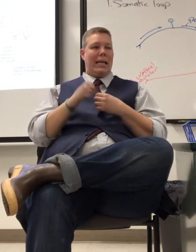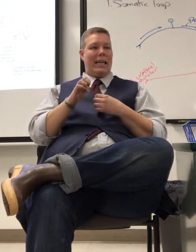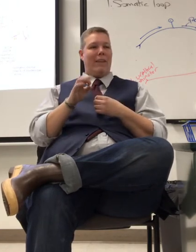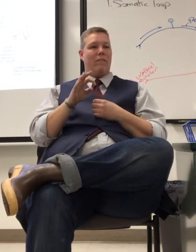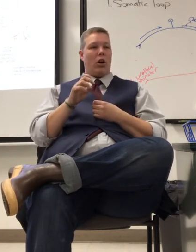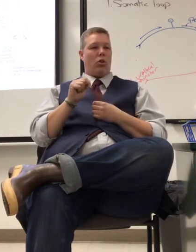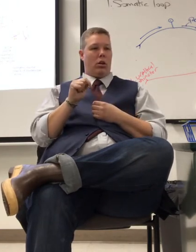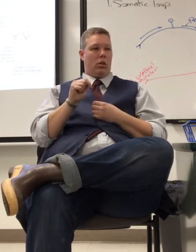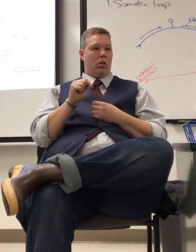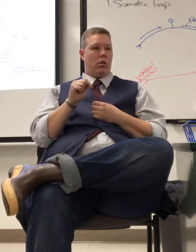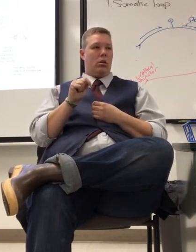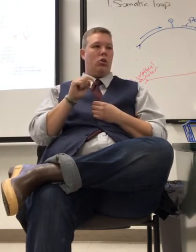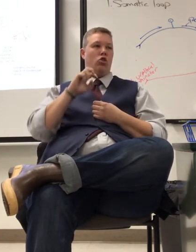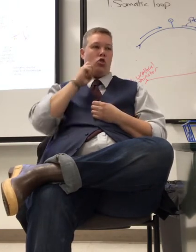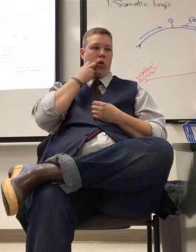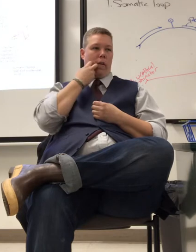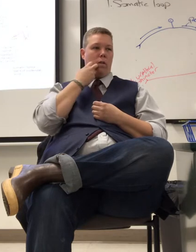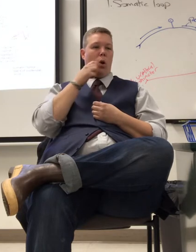nerve, pudendal.